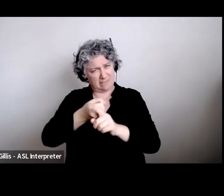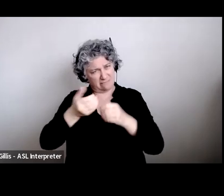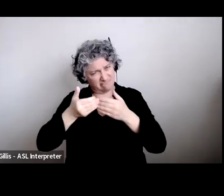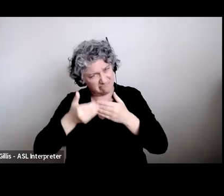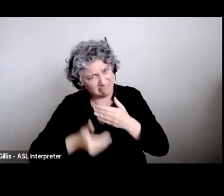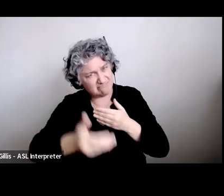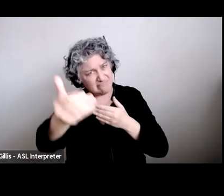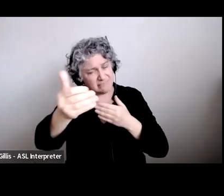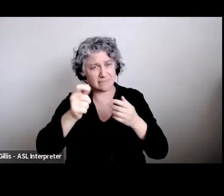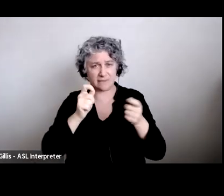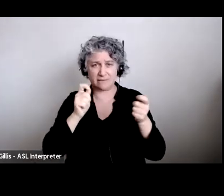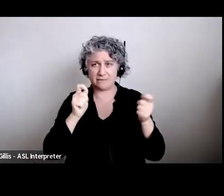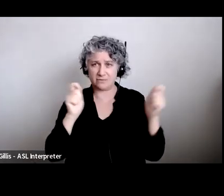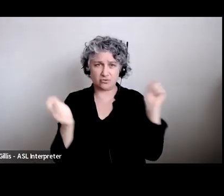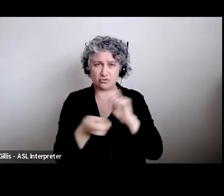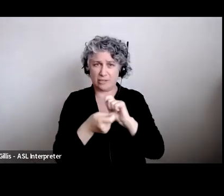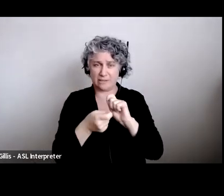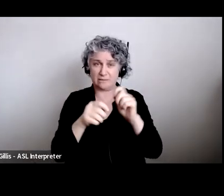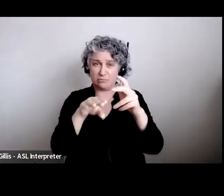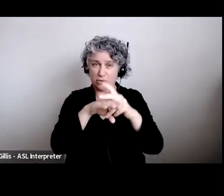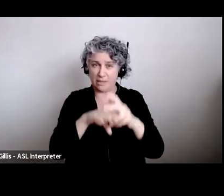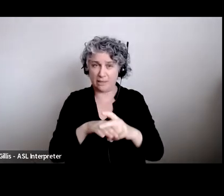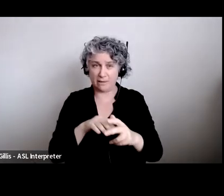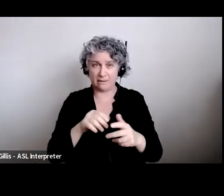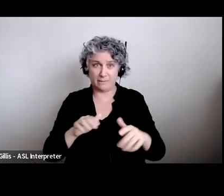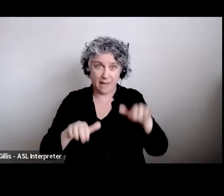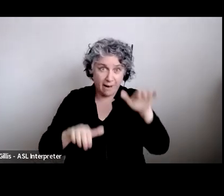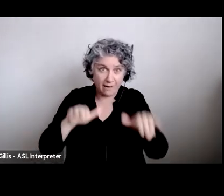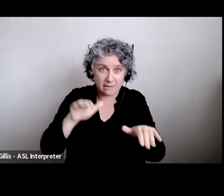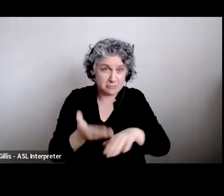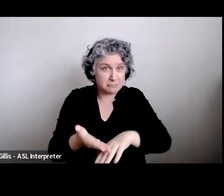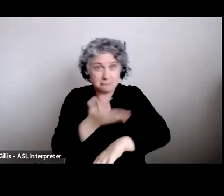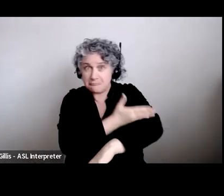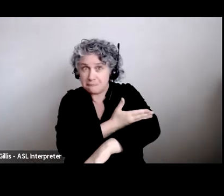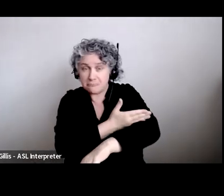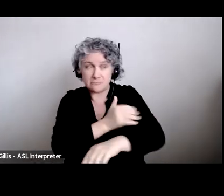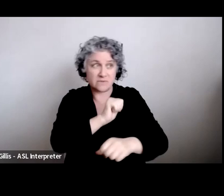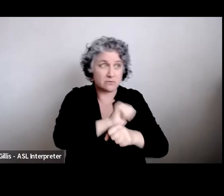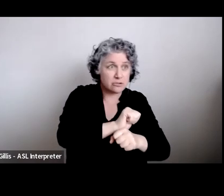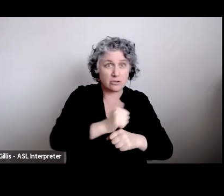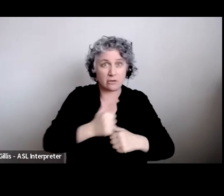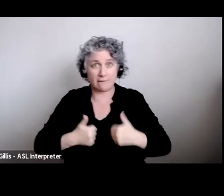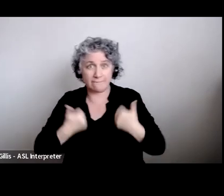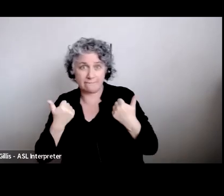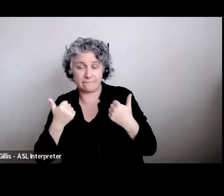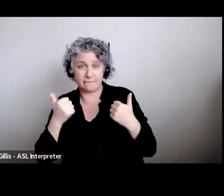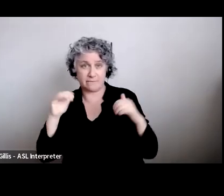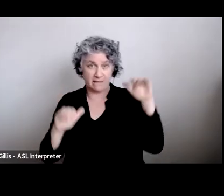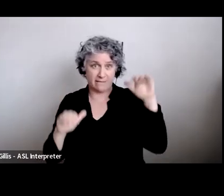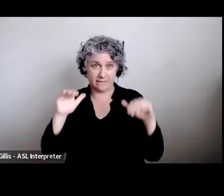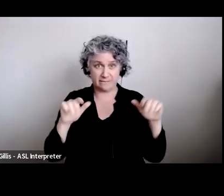approach to a work-life balance for the artists working in the theater?